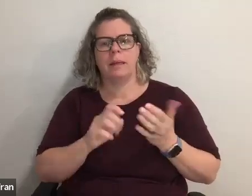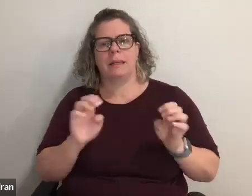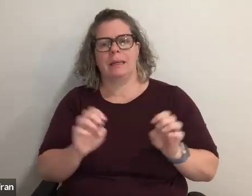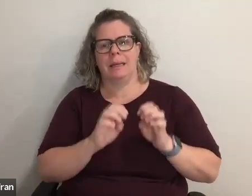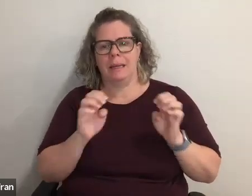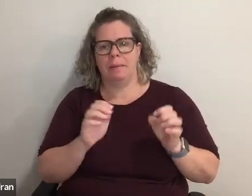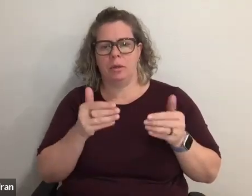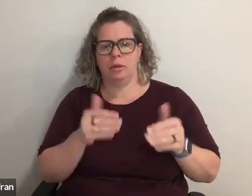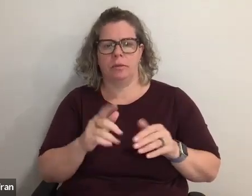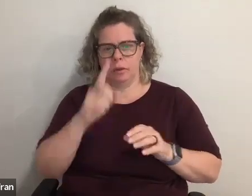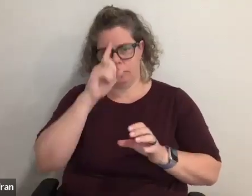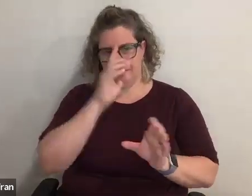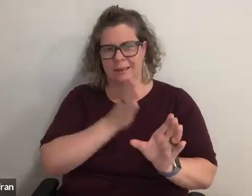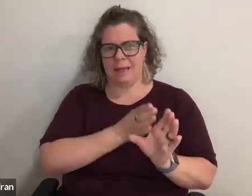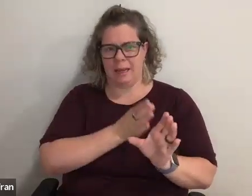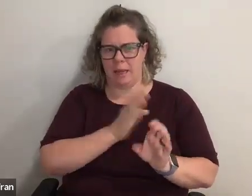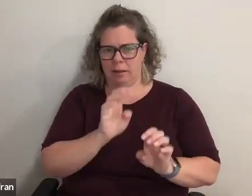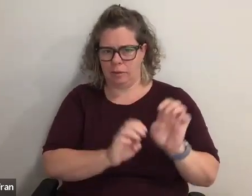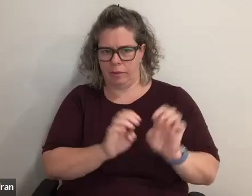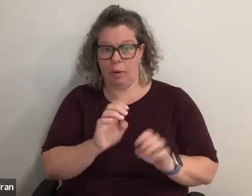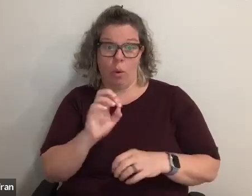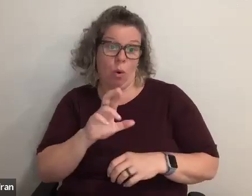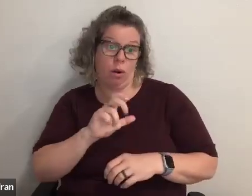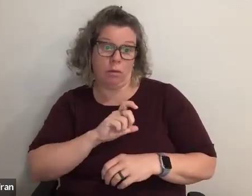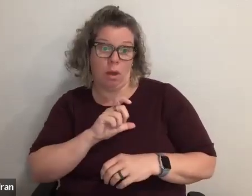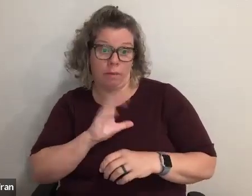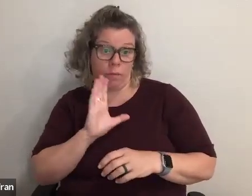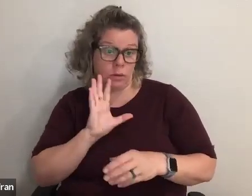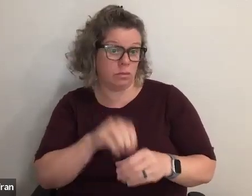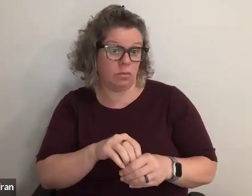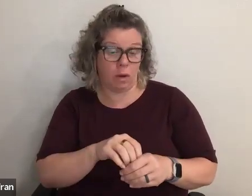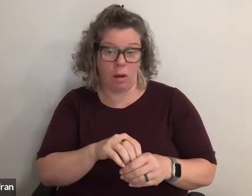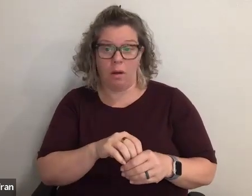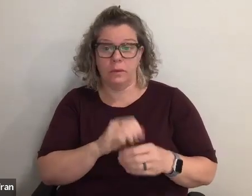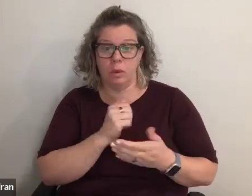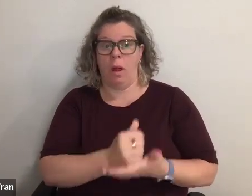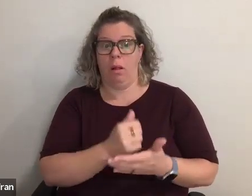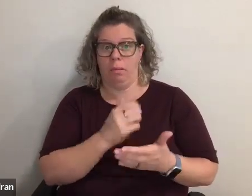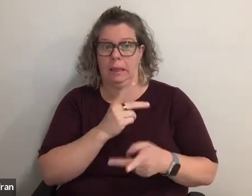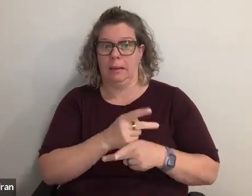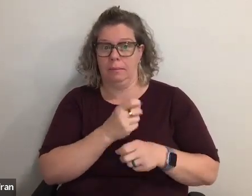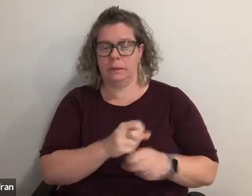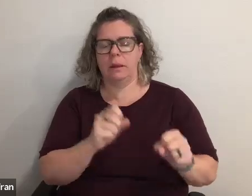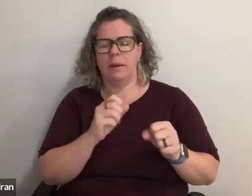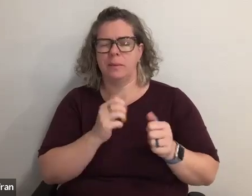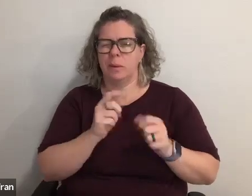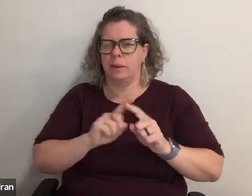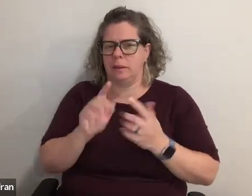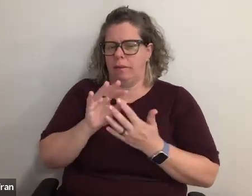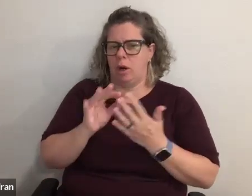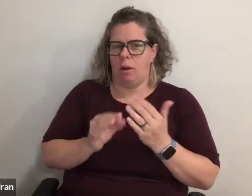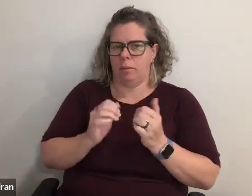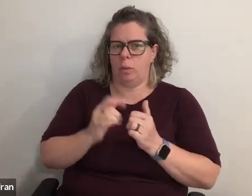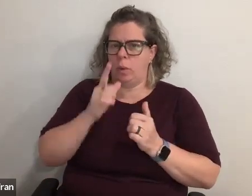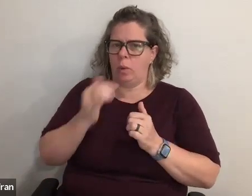emergency room, psychiatric hospital, or law enforcement emergency intervention. So there's lots of options, and we can kind of talk through the pros